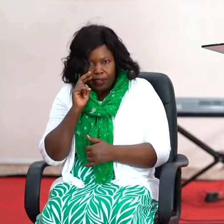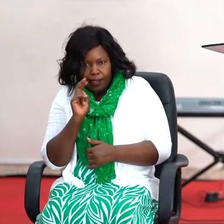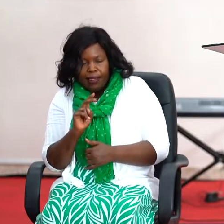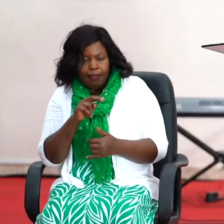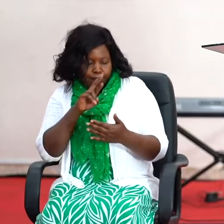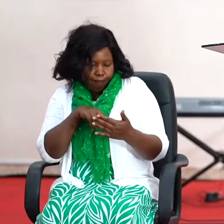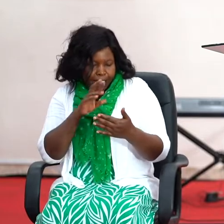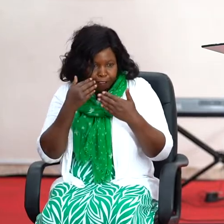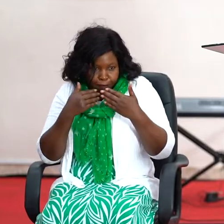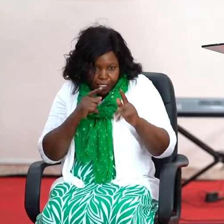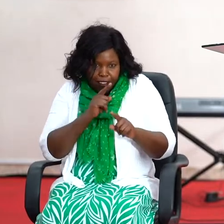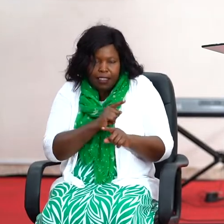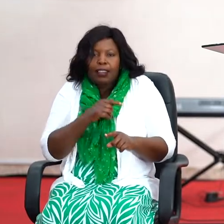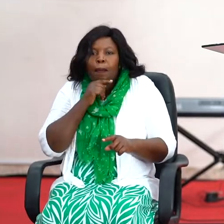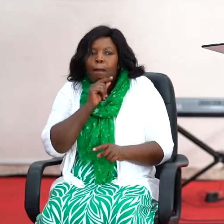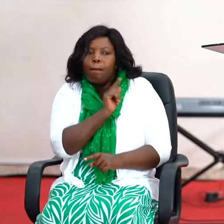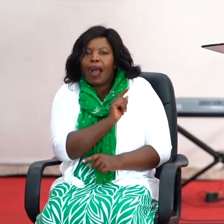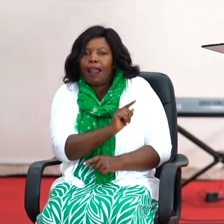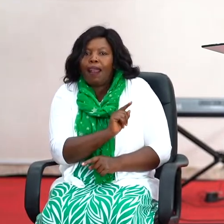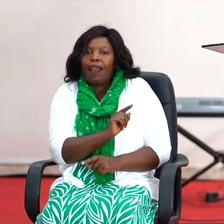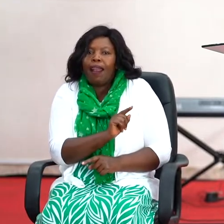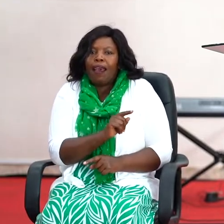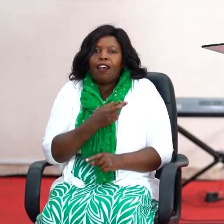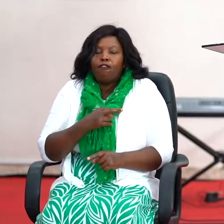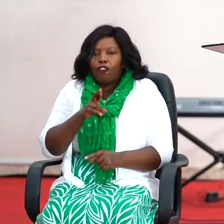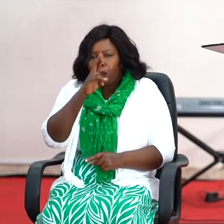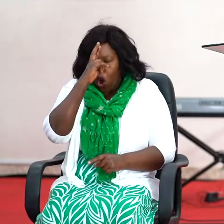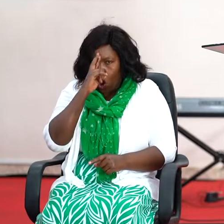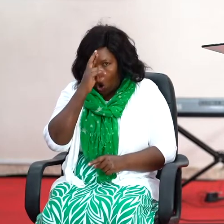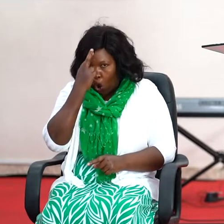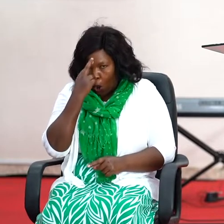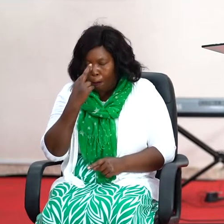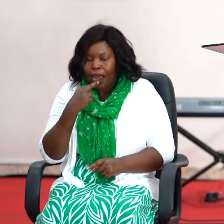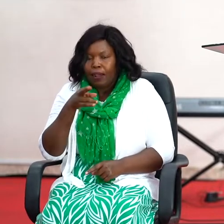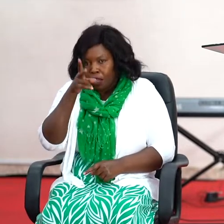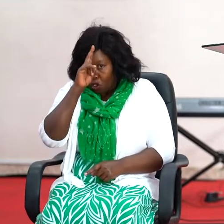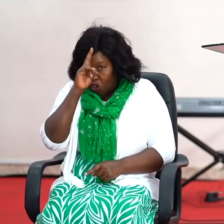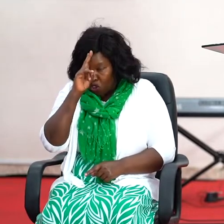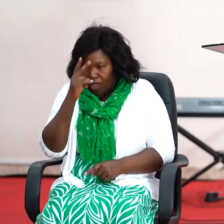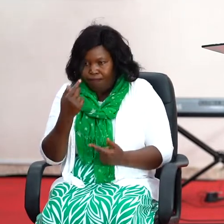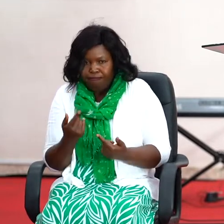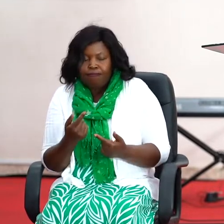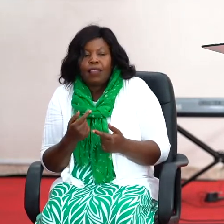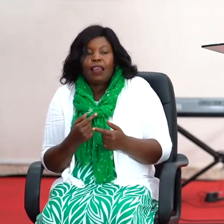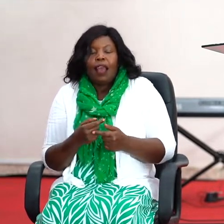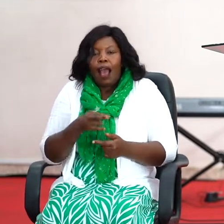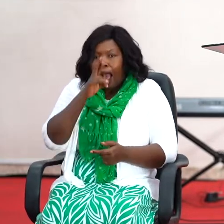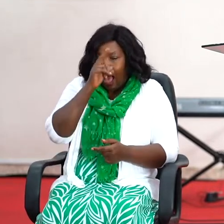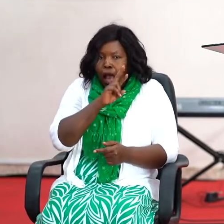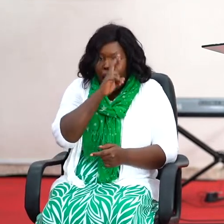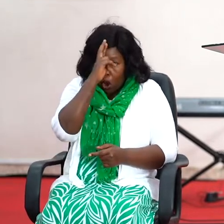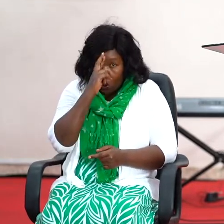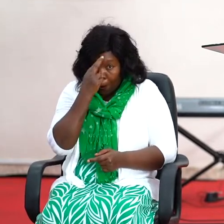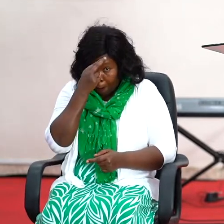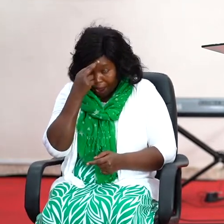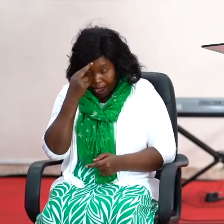instance, there was this man. He was a Roman soldier and he was a Gentile. A Roman soldier and